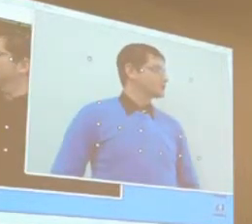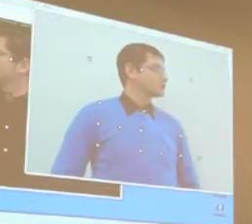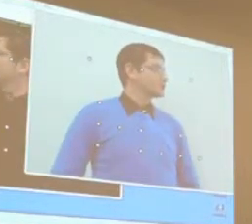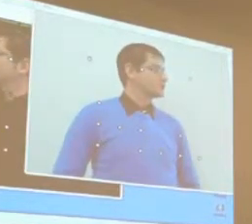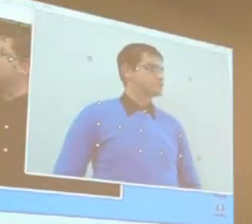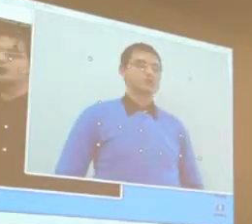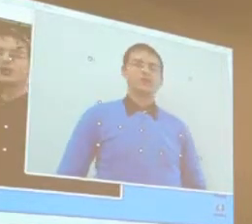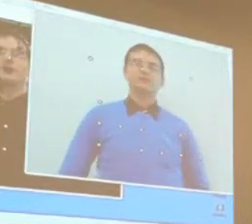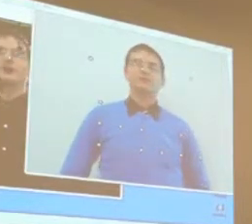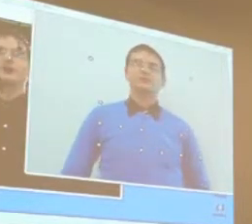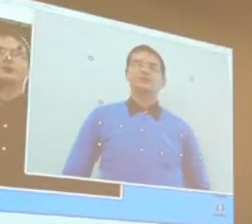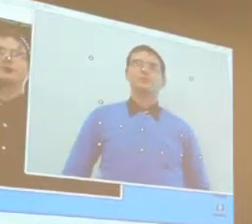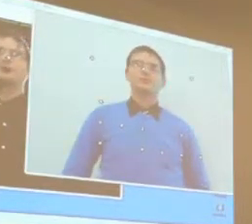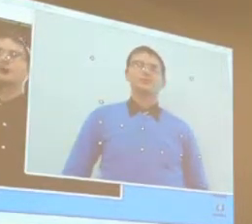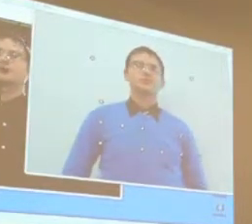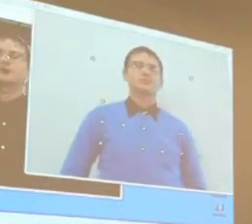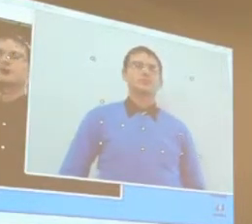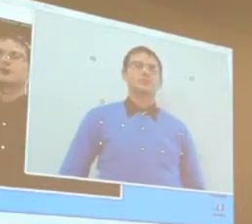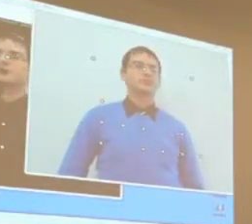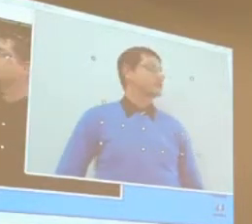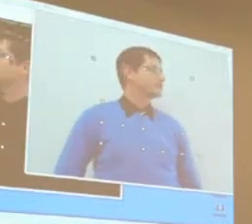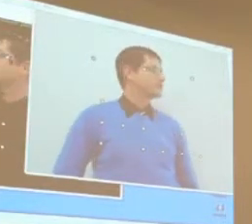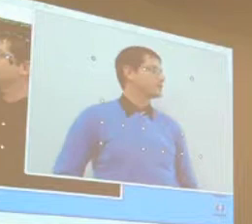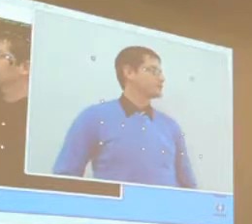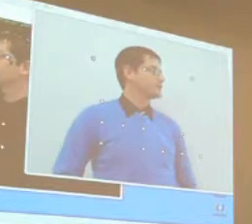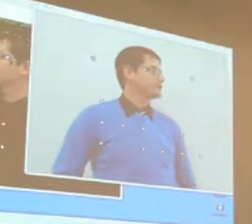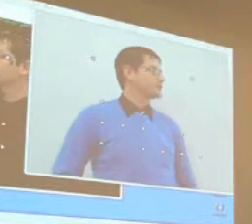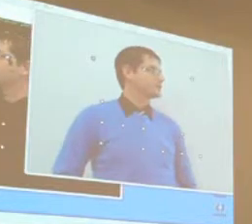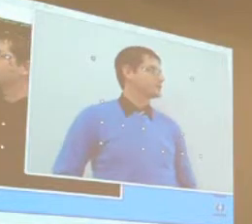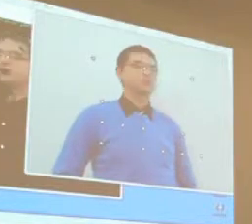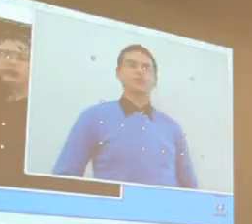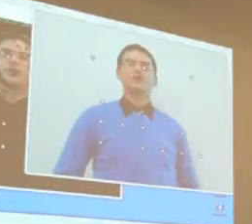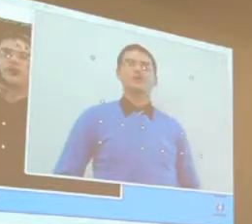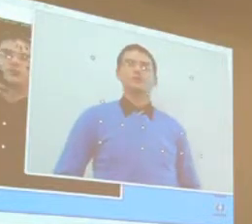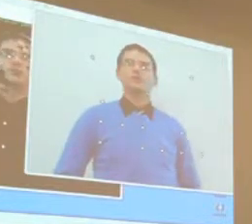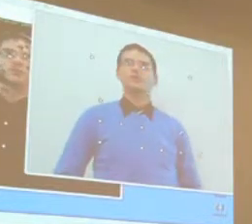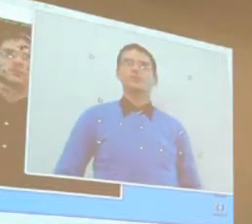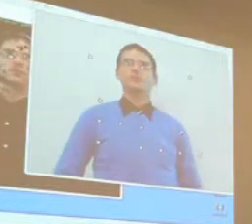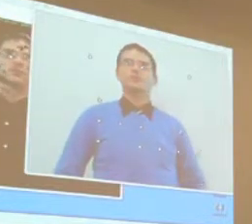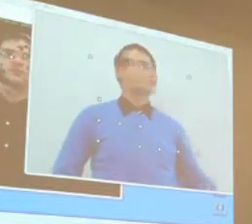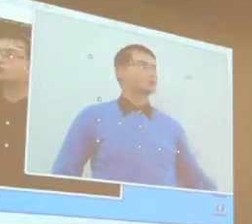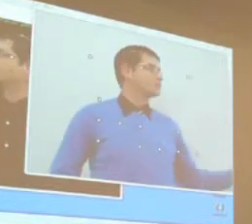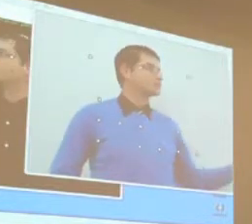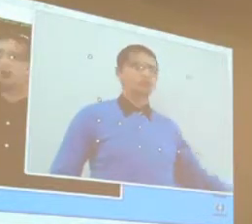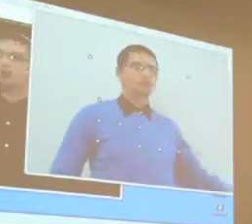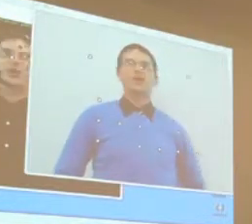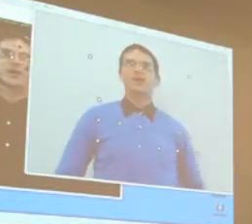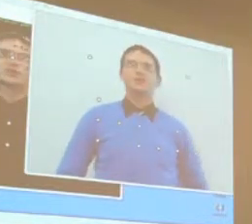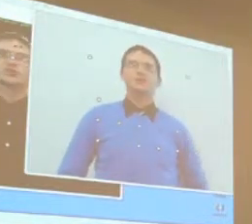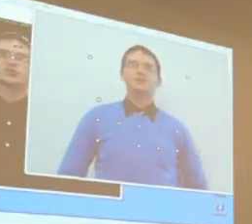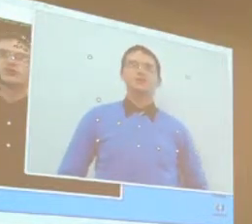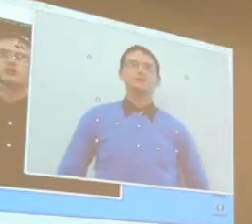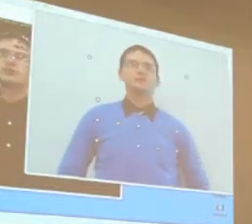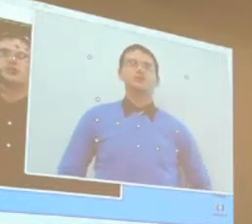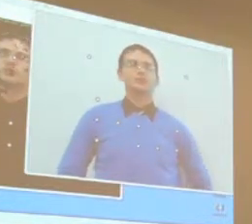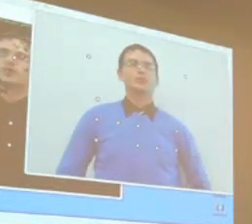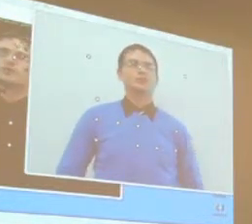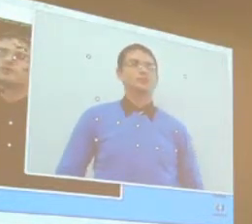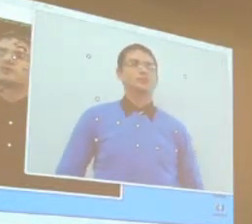for itself you know people see the system and think that's great it would be this would be such a handy system in so many places i think almost